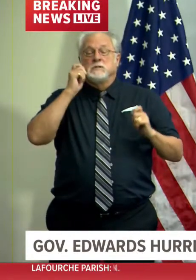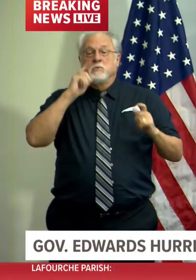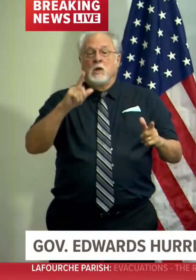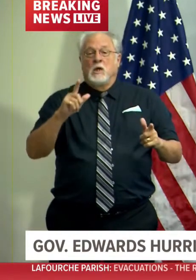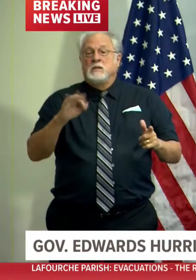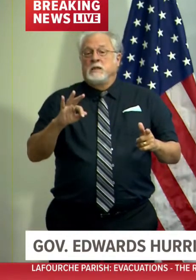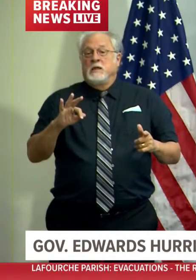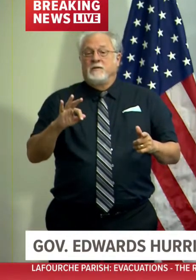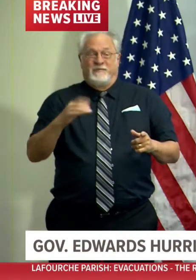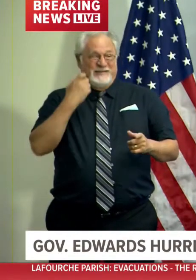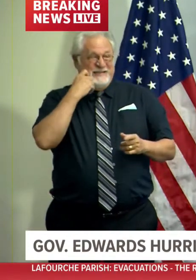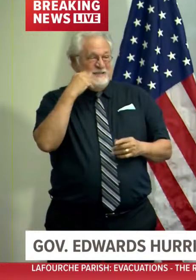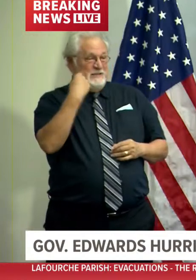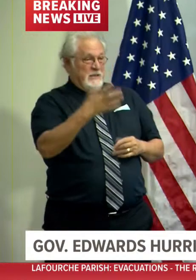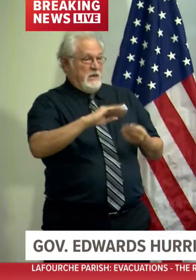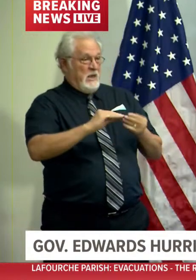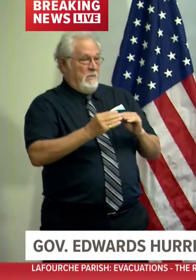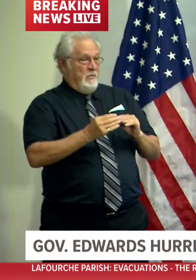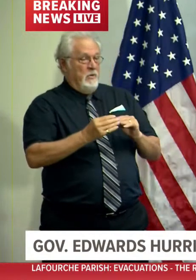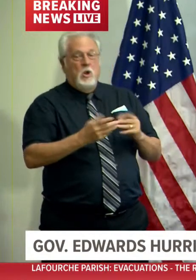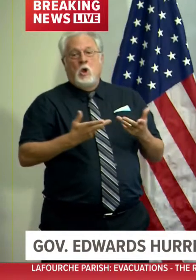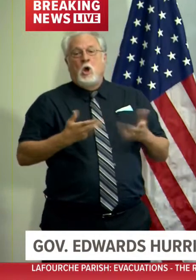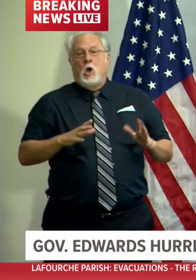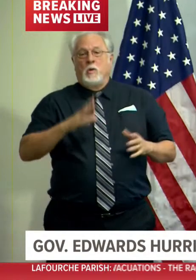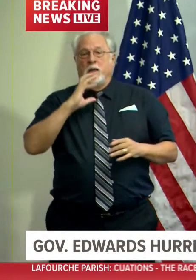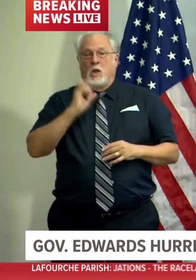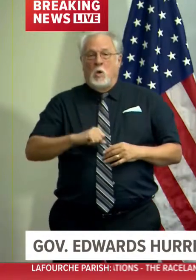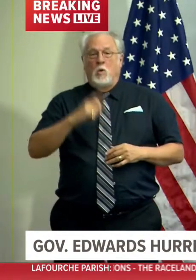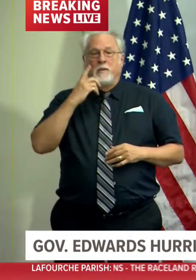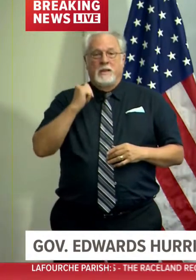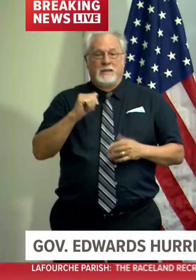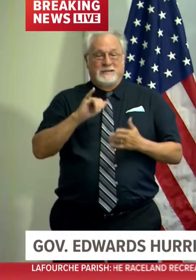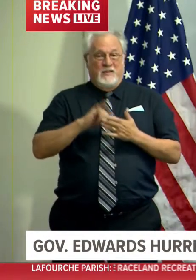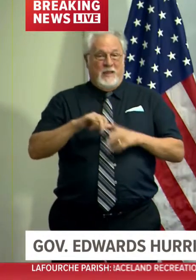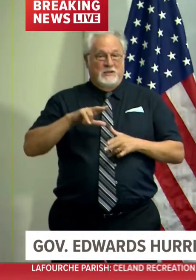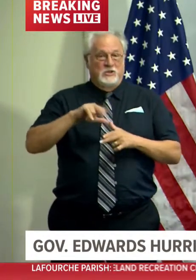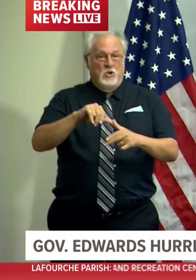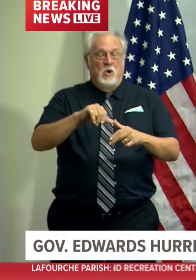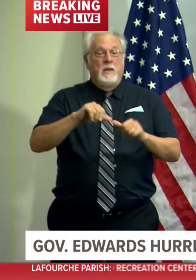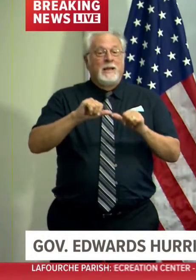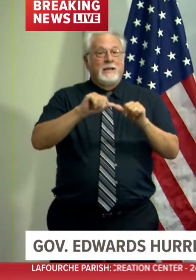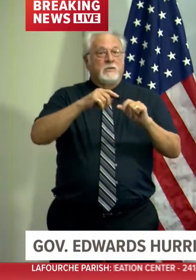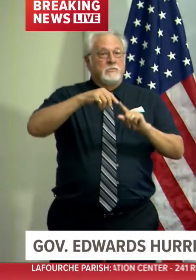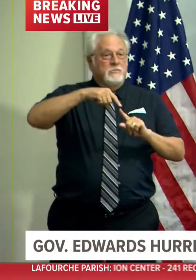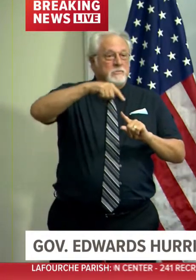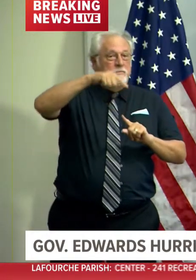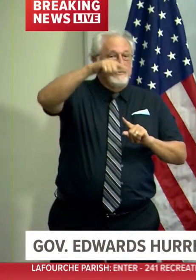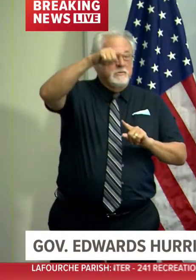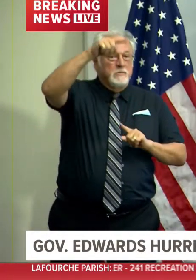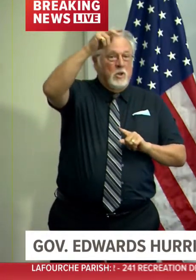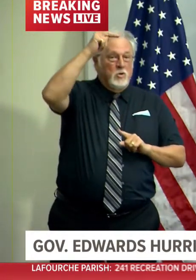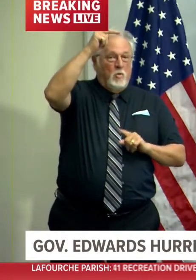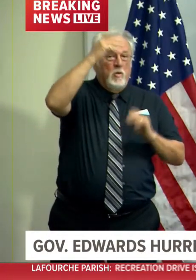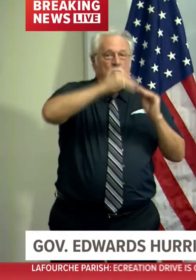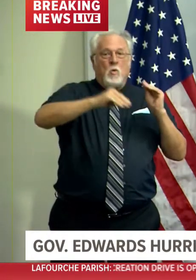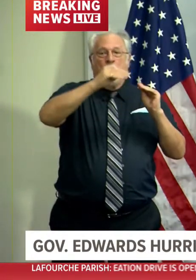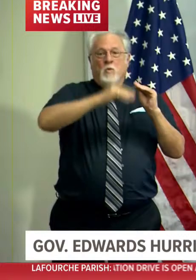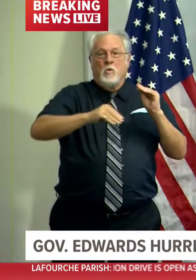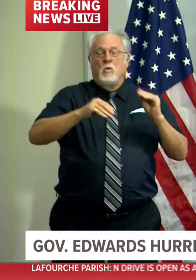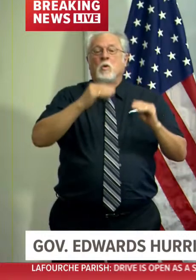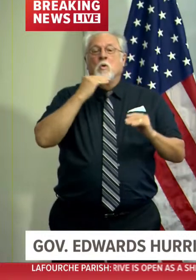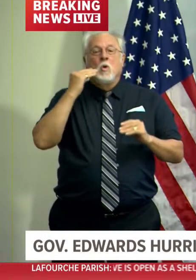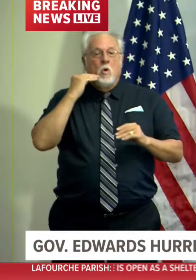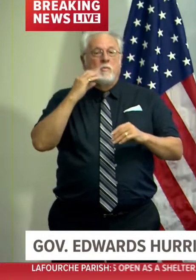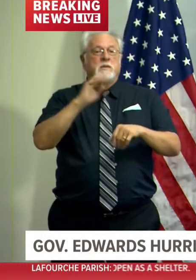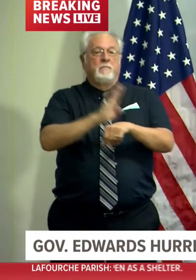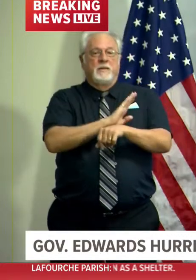the number that I gave you is already old, because as that storm continued to move north, more and more homes